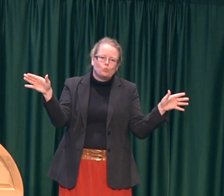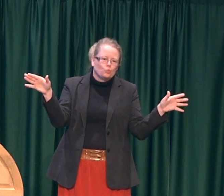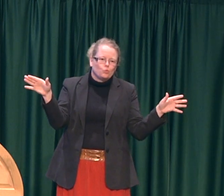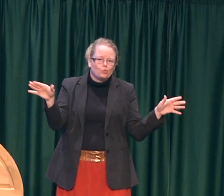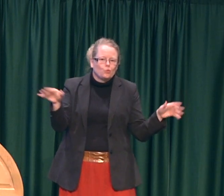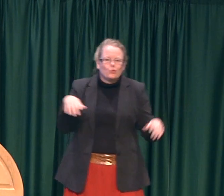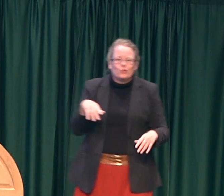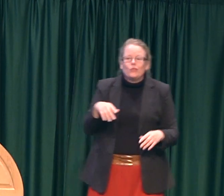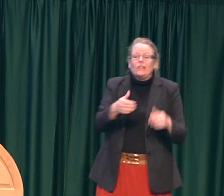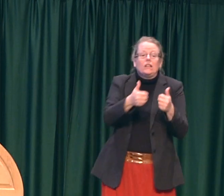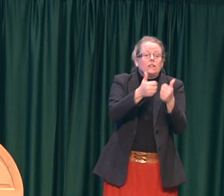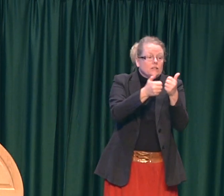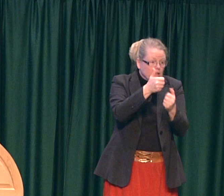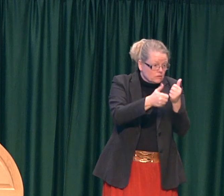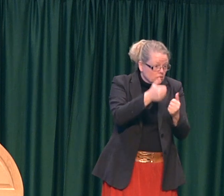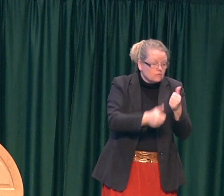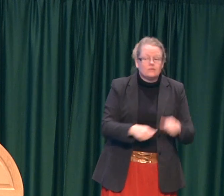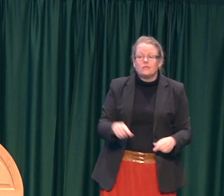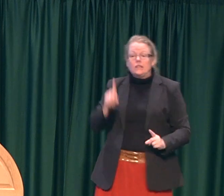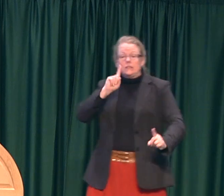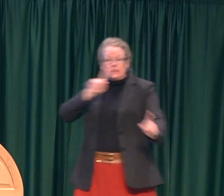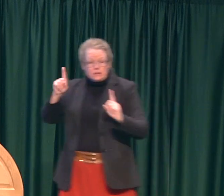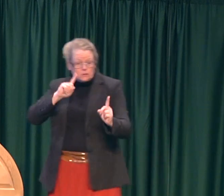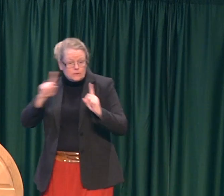Now, this is not all-inclusive. There's text,